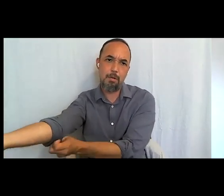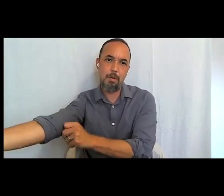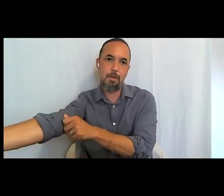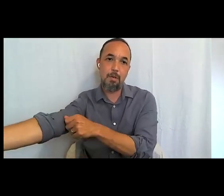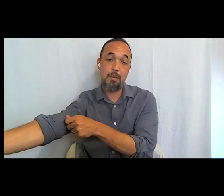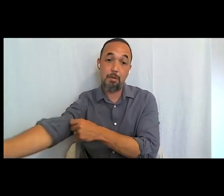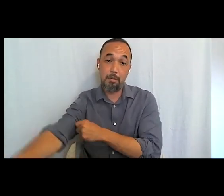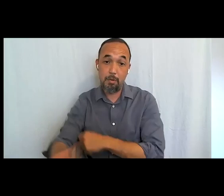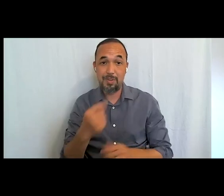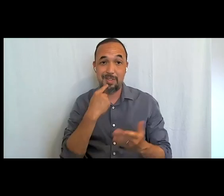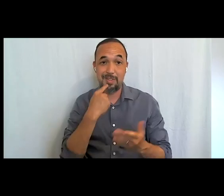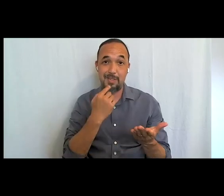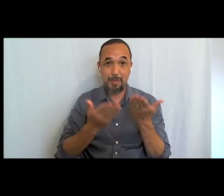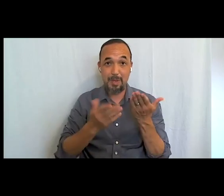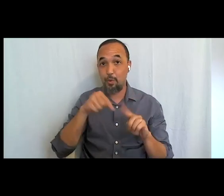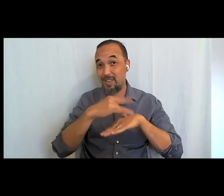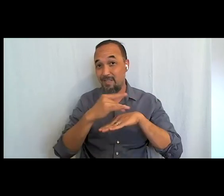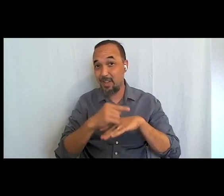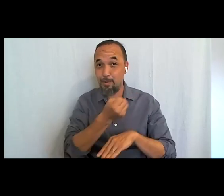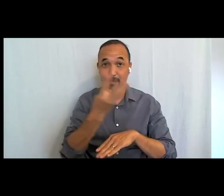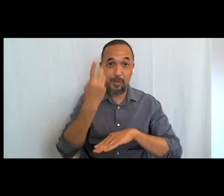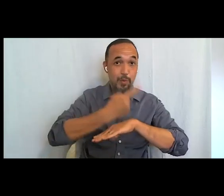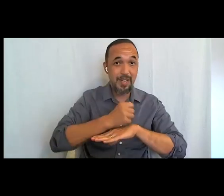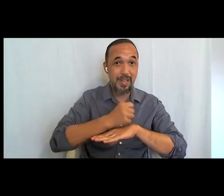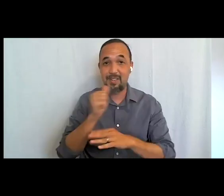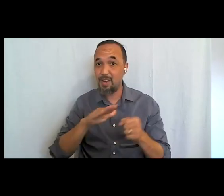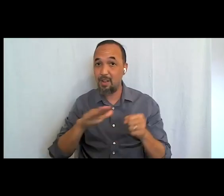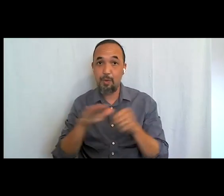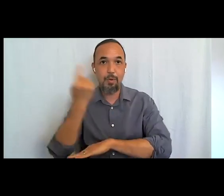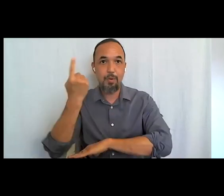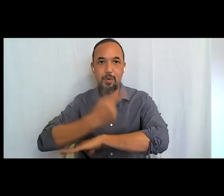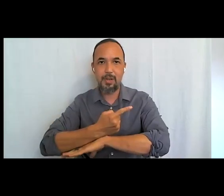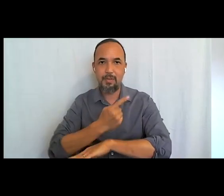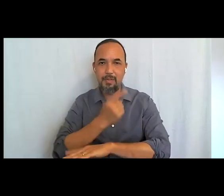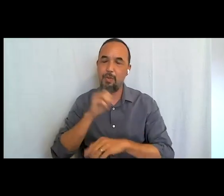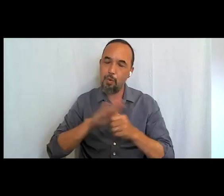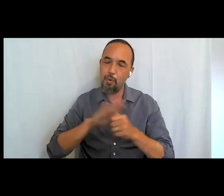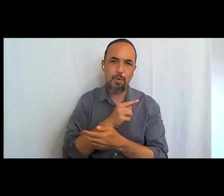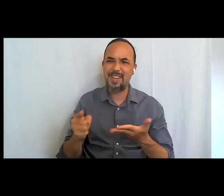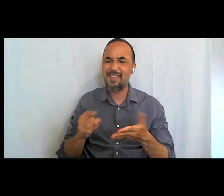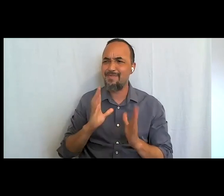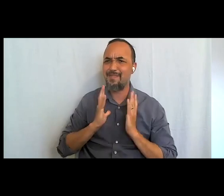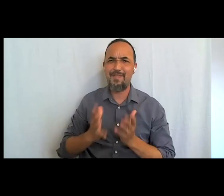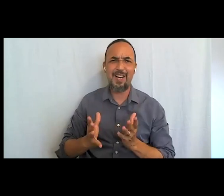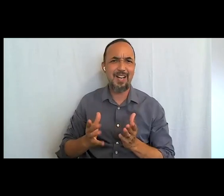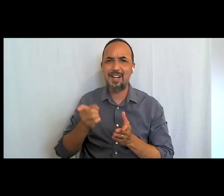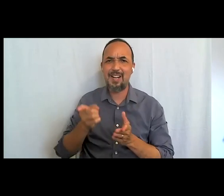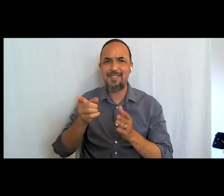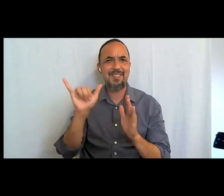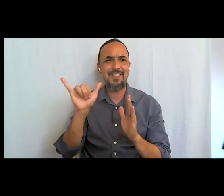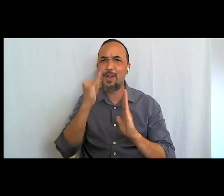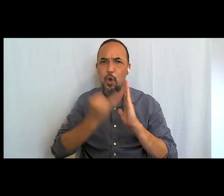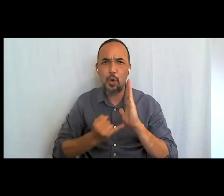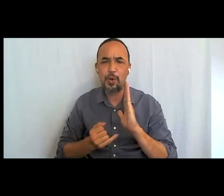week? That's okay. This hunt is open to interpretation, just like art. You have the chance to have